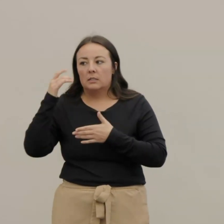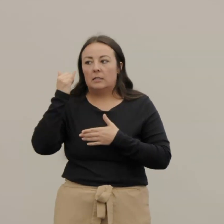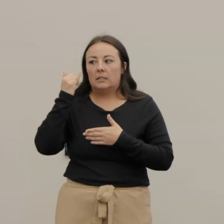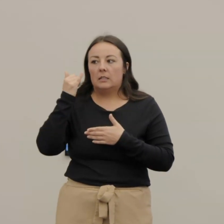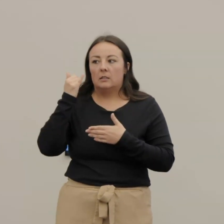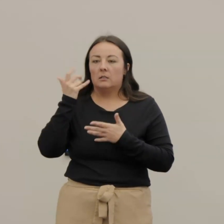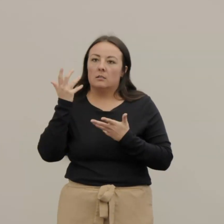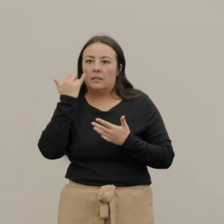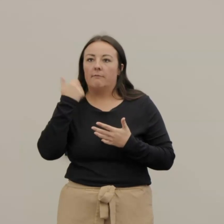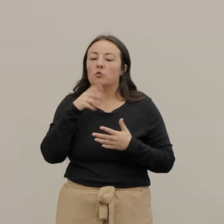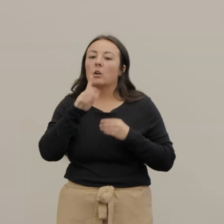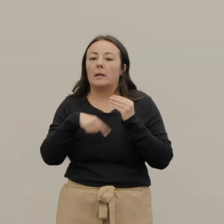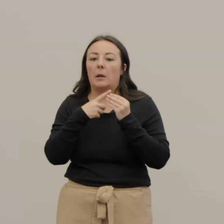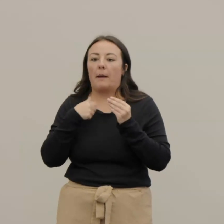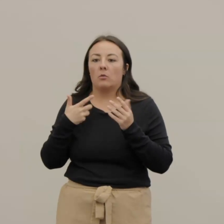abrupt writing?